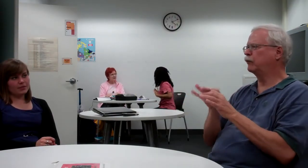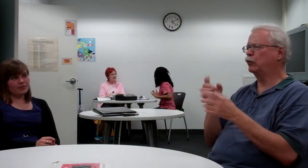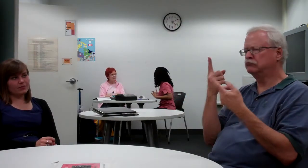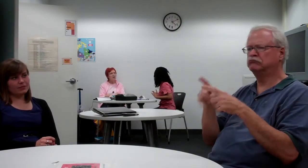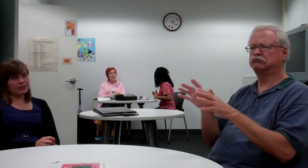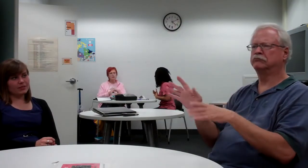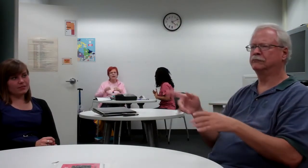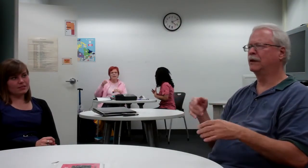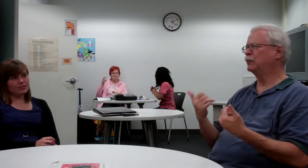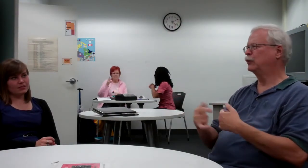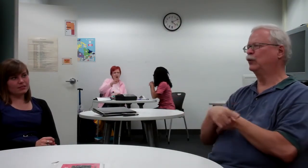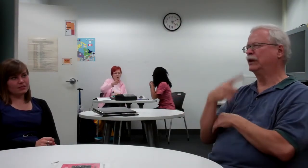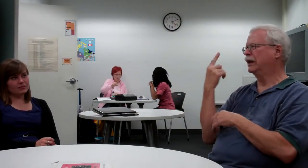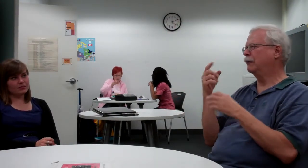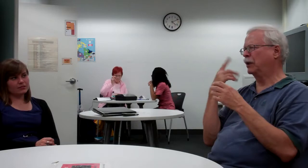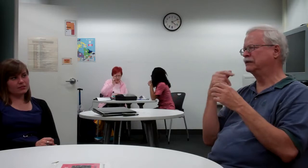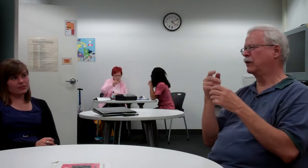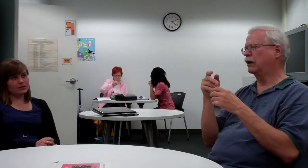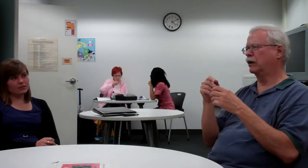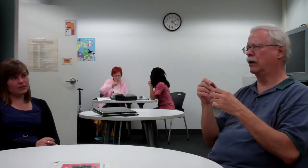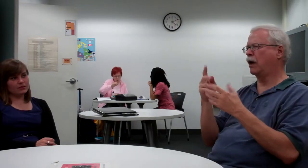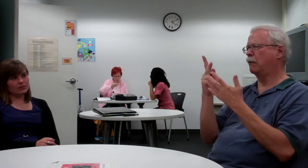living different lives, it's hard to